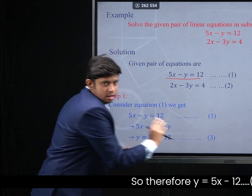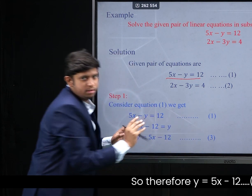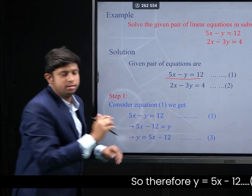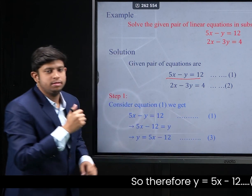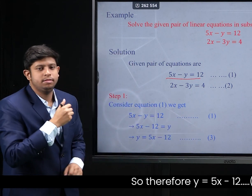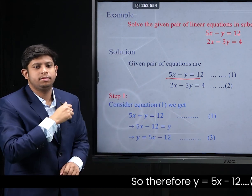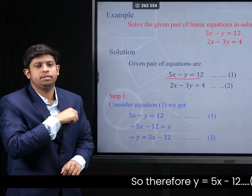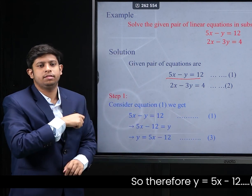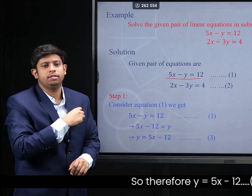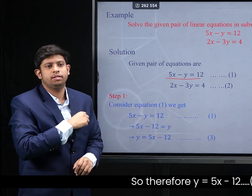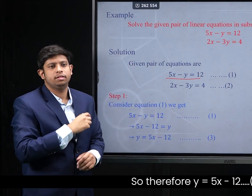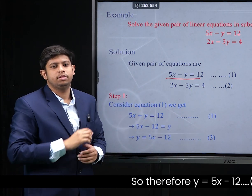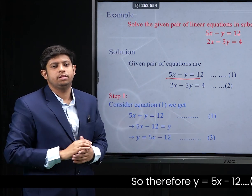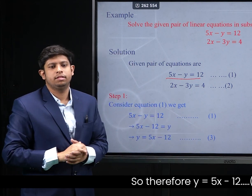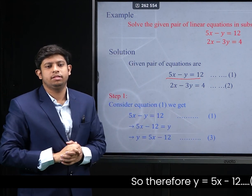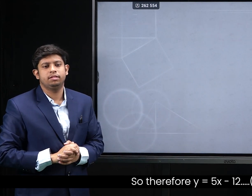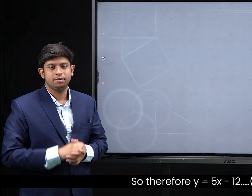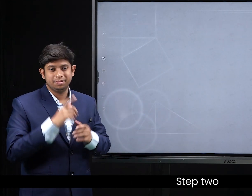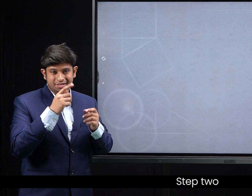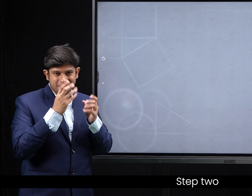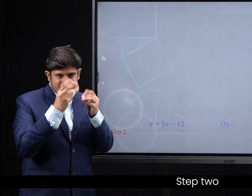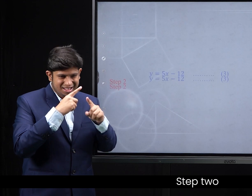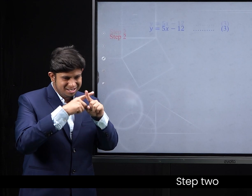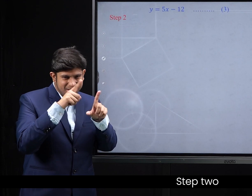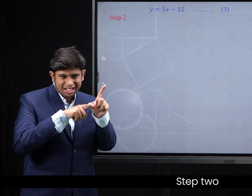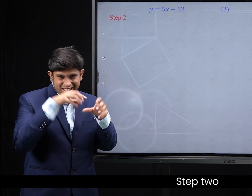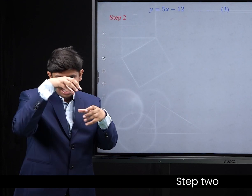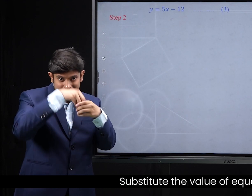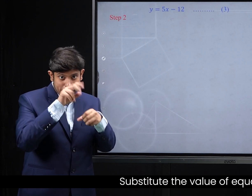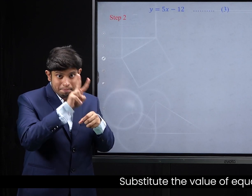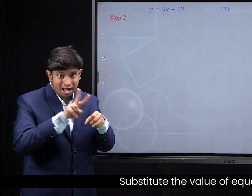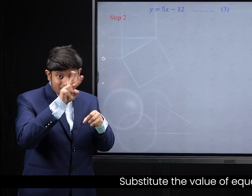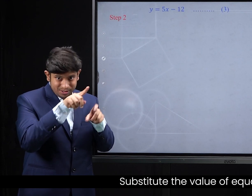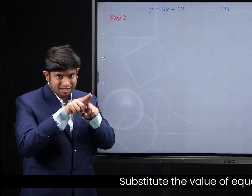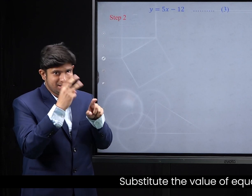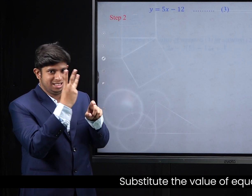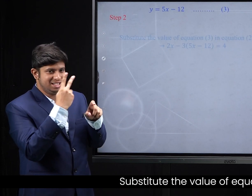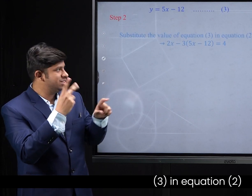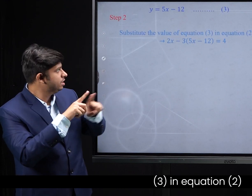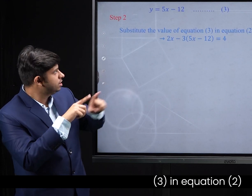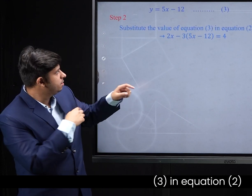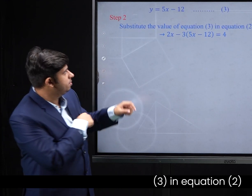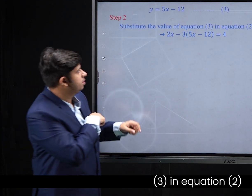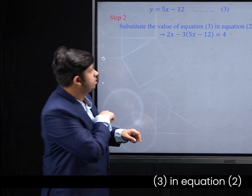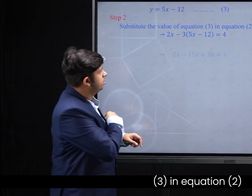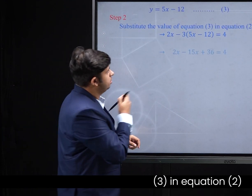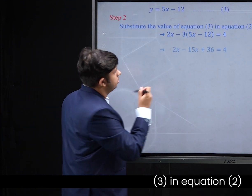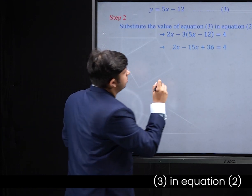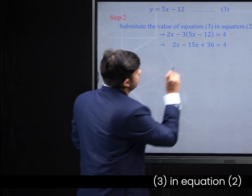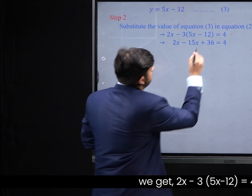and consider it as equation 3. Step 2. Substitute the value of equation 3 in equation 2. We